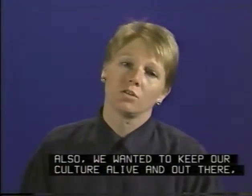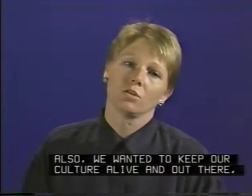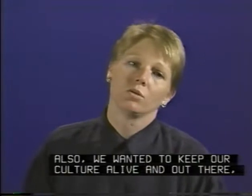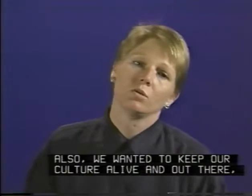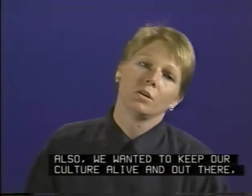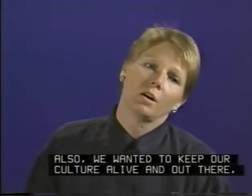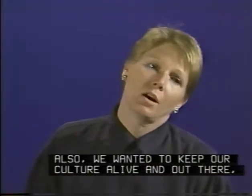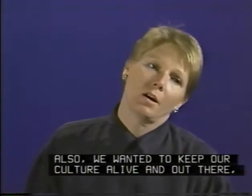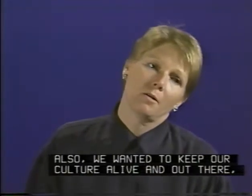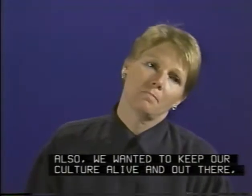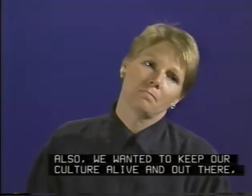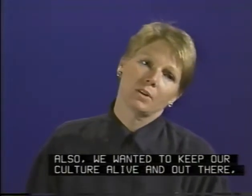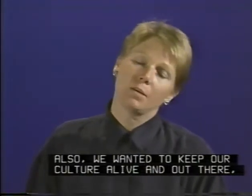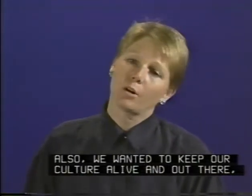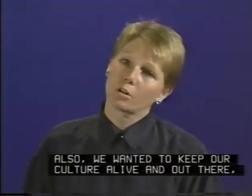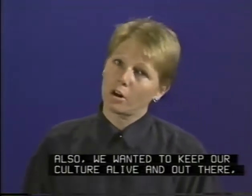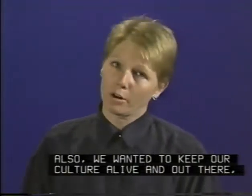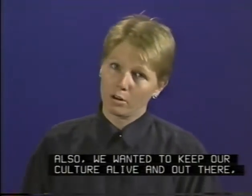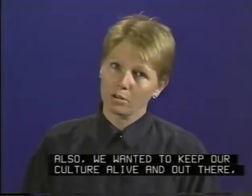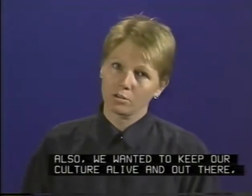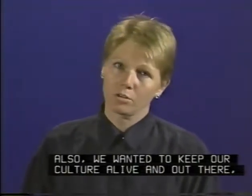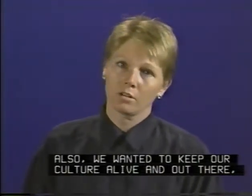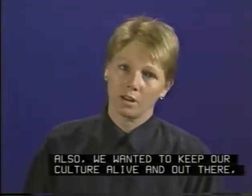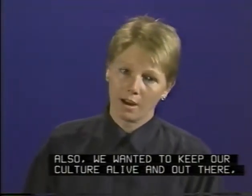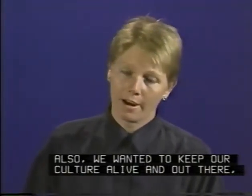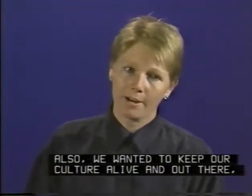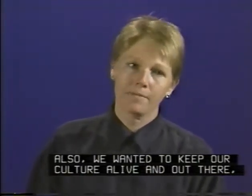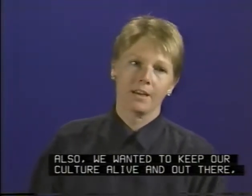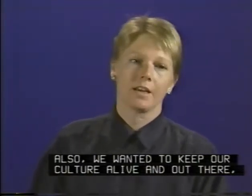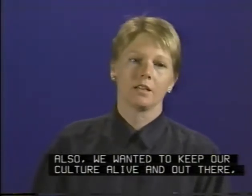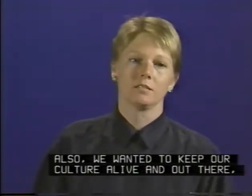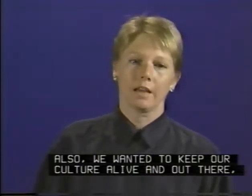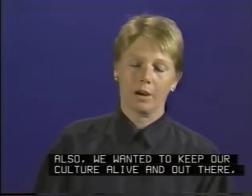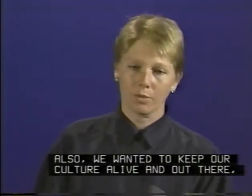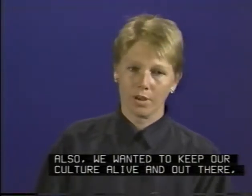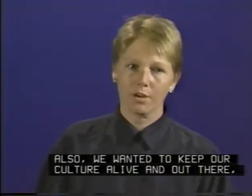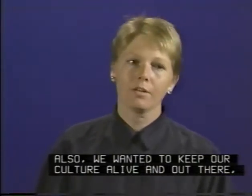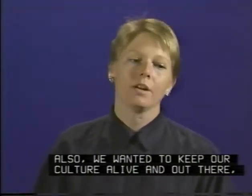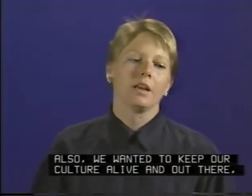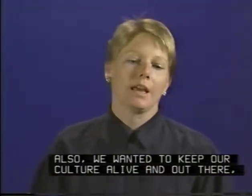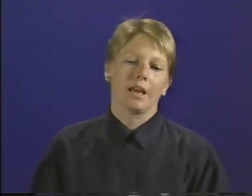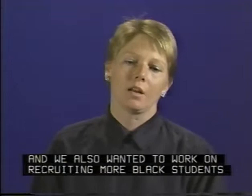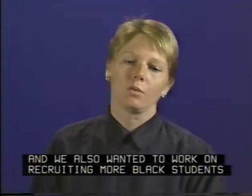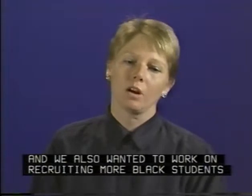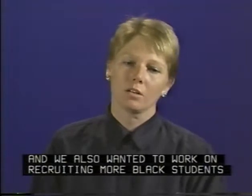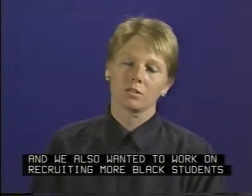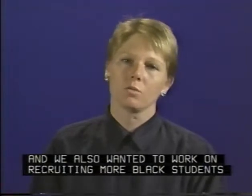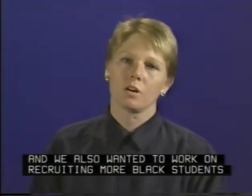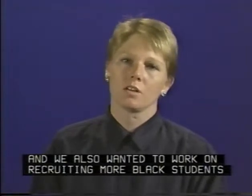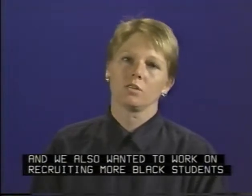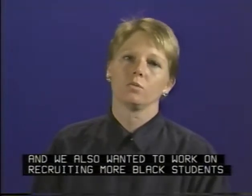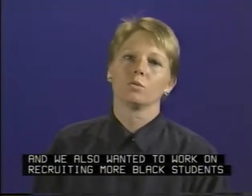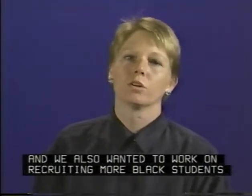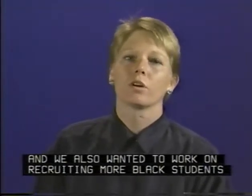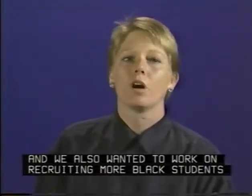to keep our culture alive and out there, And we also wanted to work